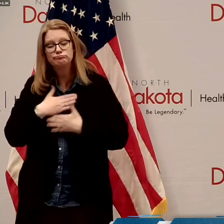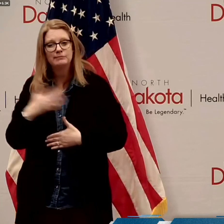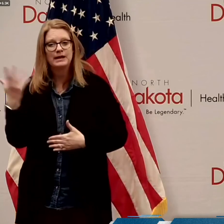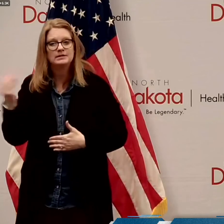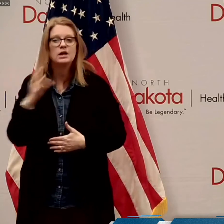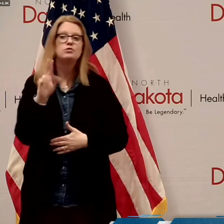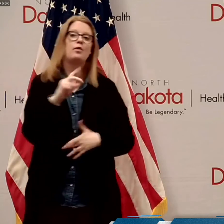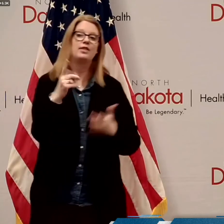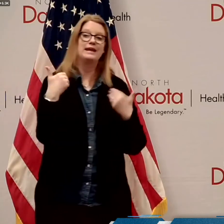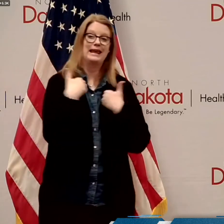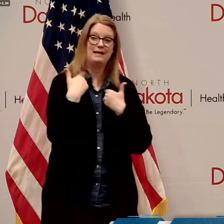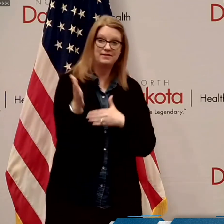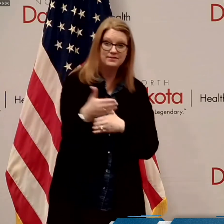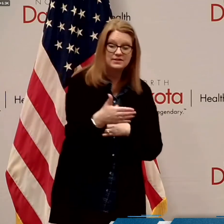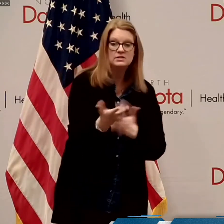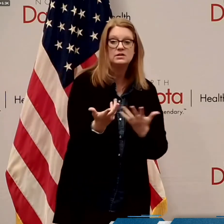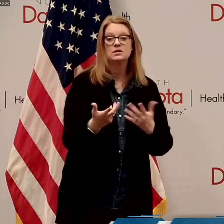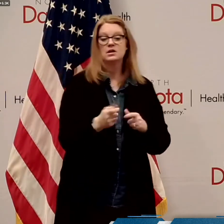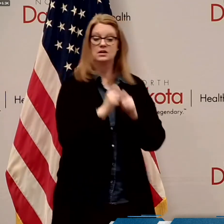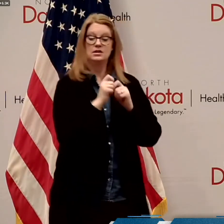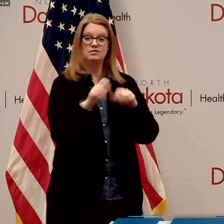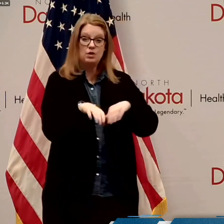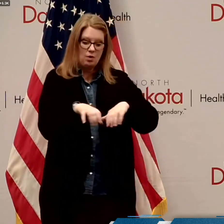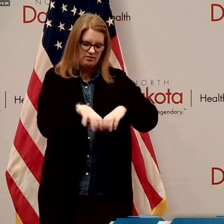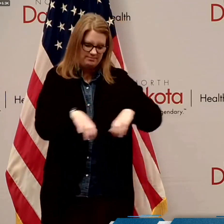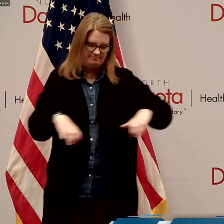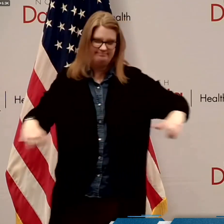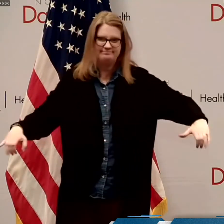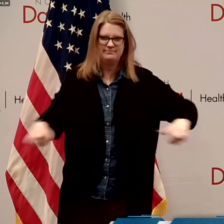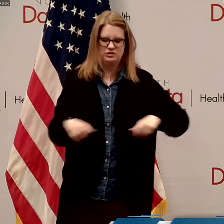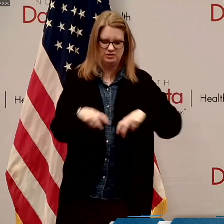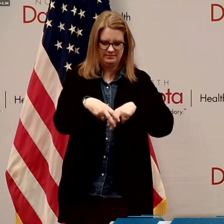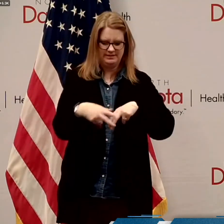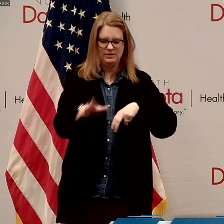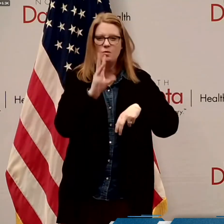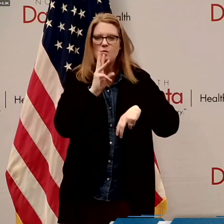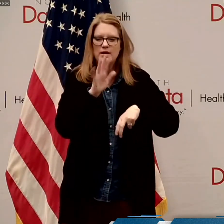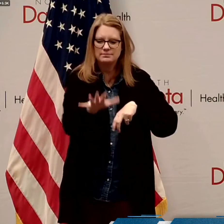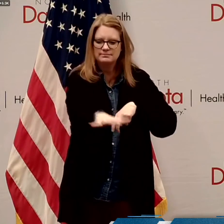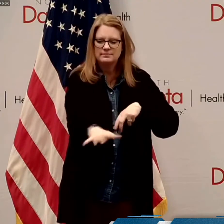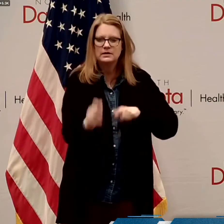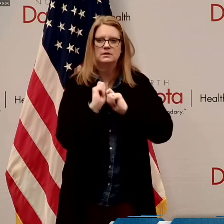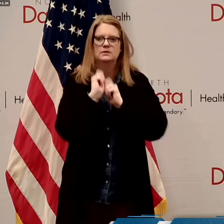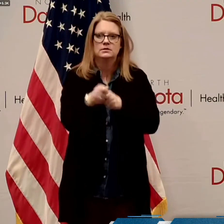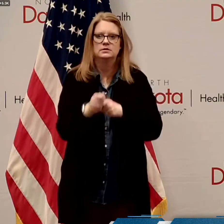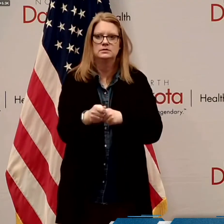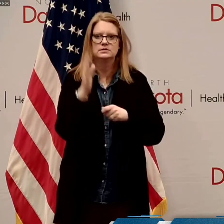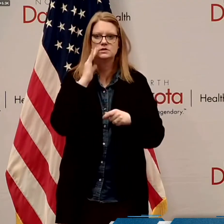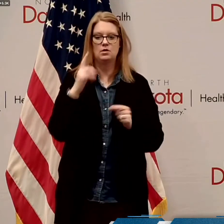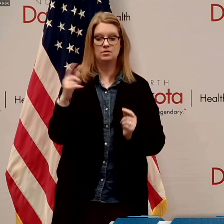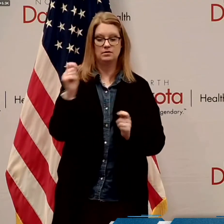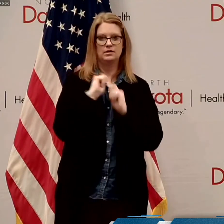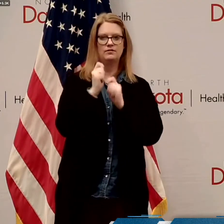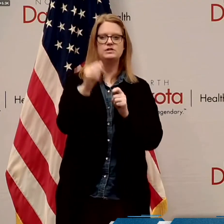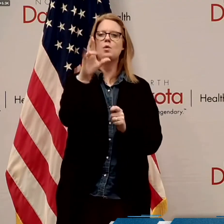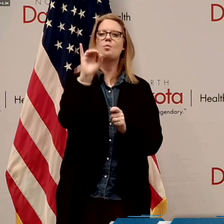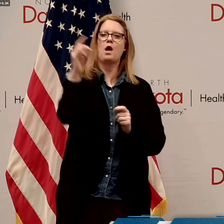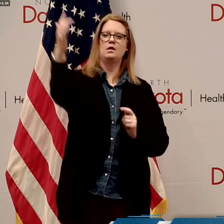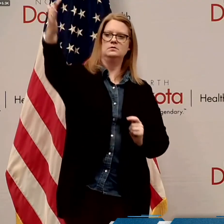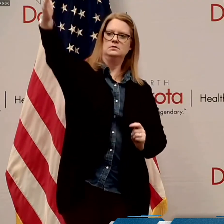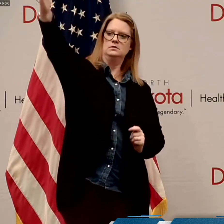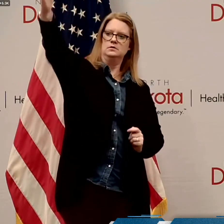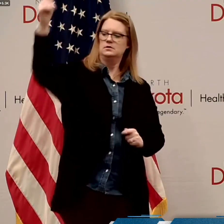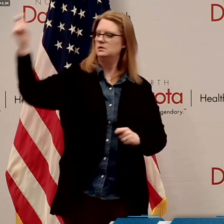and Fish reminds everyone that while you're fishing from the shore, you should remain at least a fishing rod's length apart. I've seen some of these